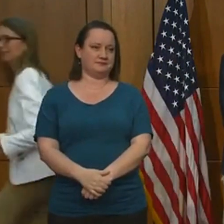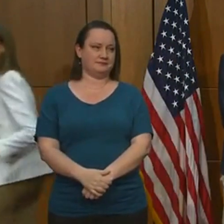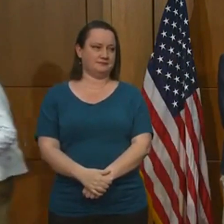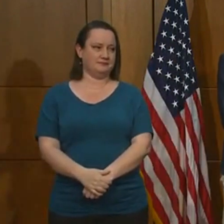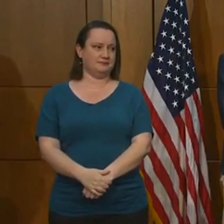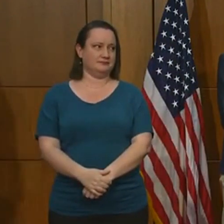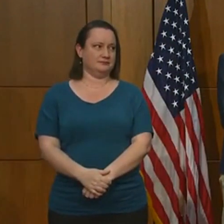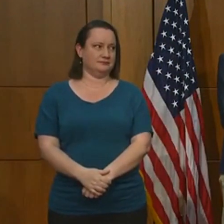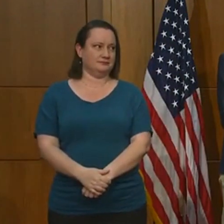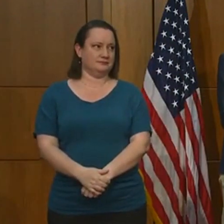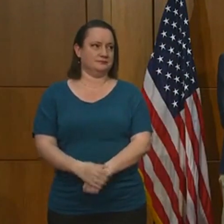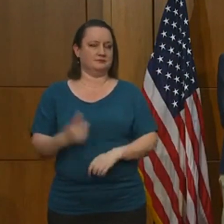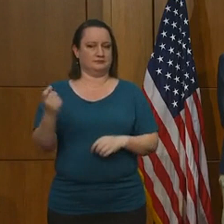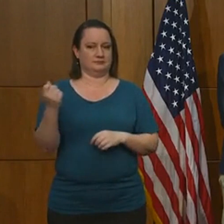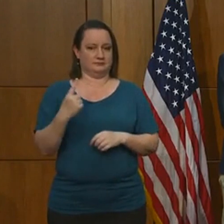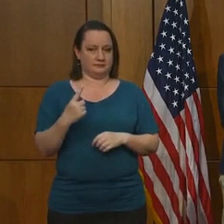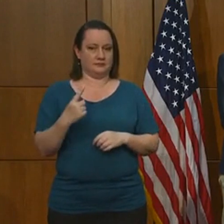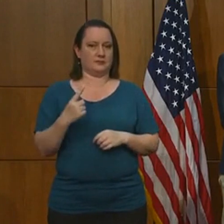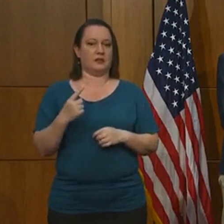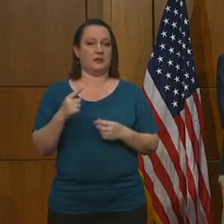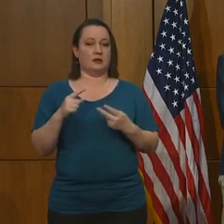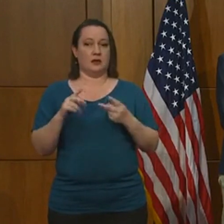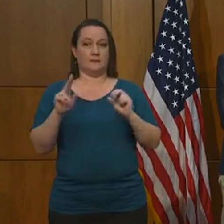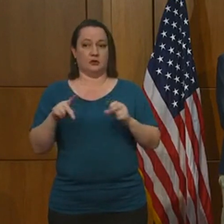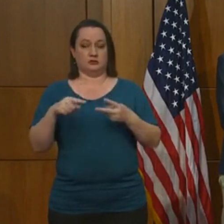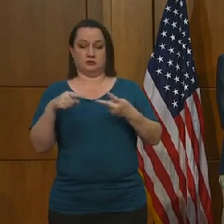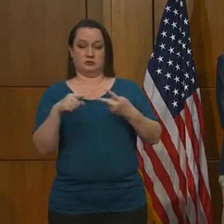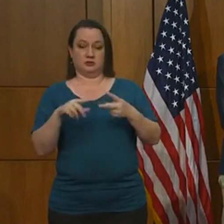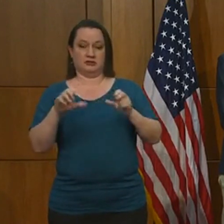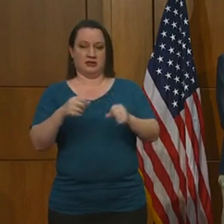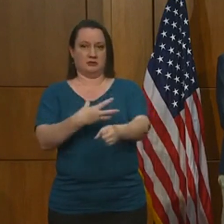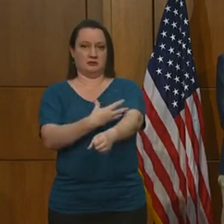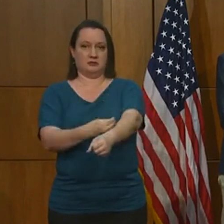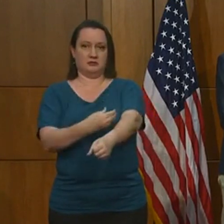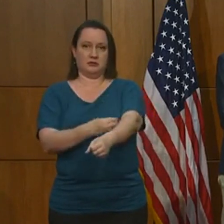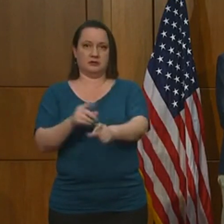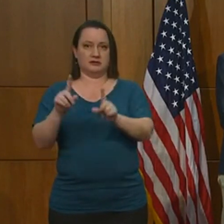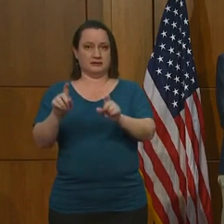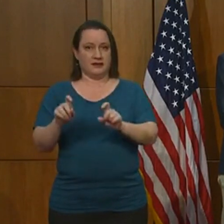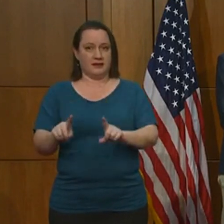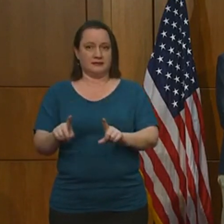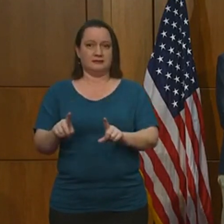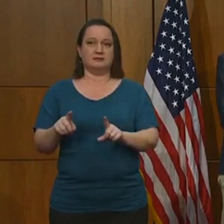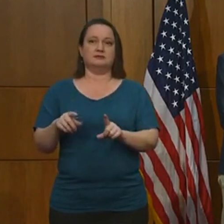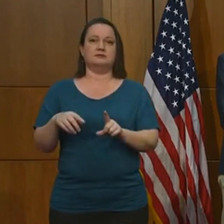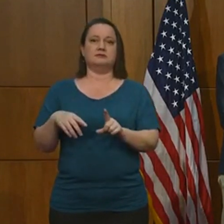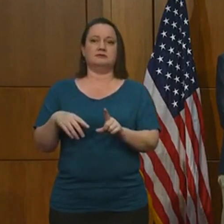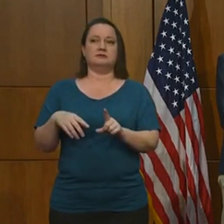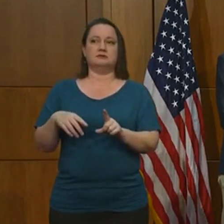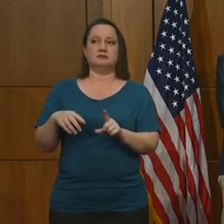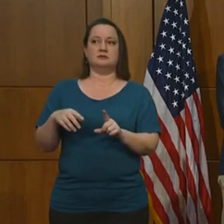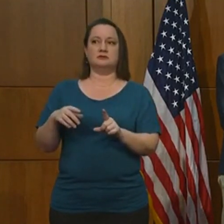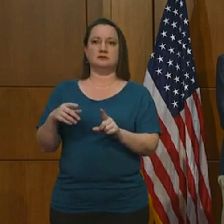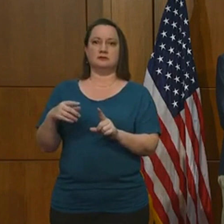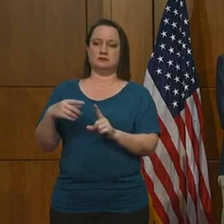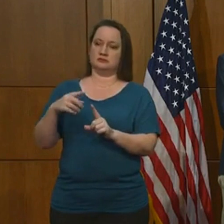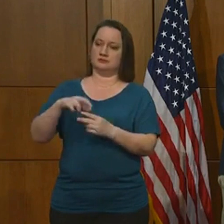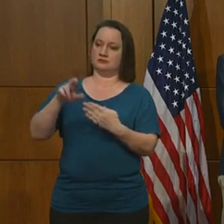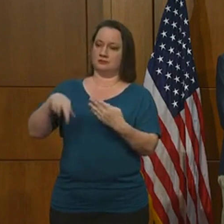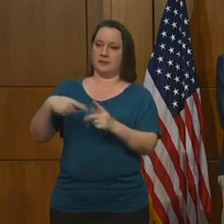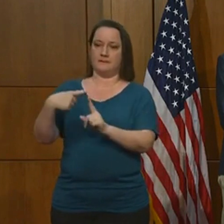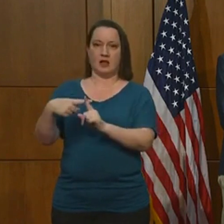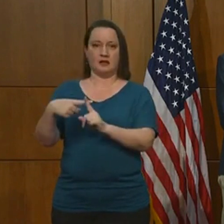So, Mel, the question is what to advise someone who's had the serology test, the antibody test, who's been